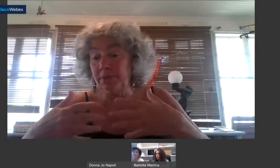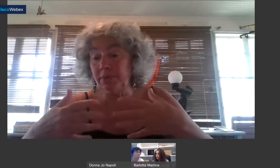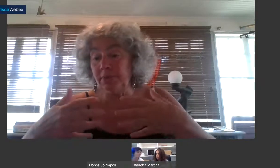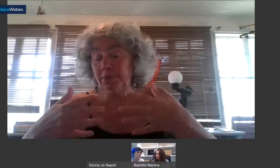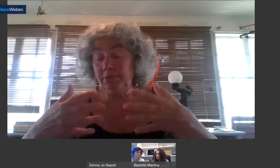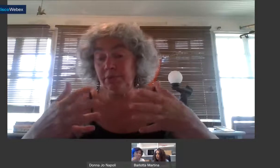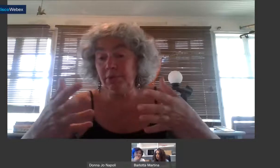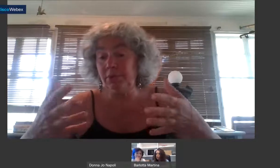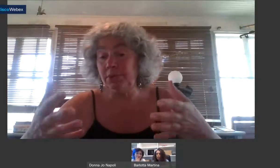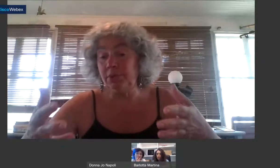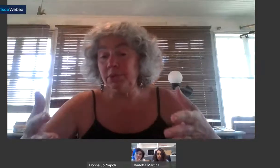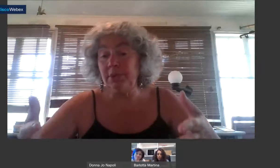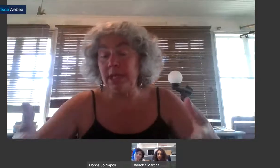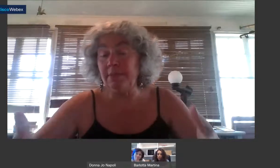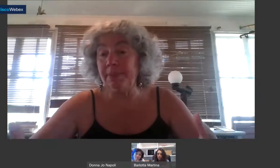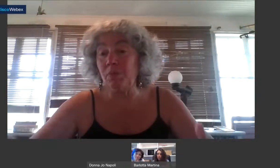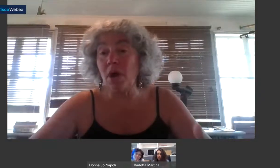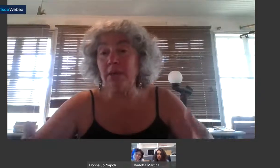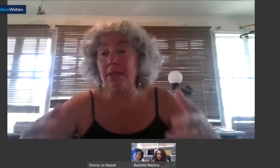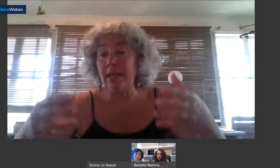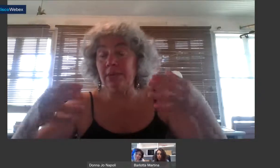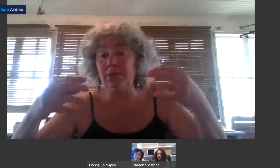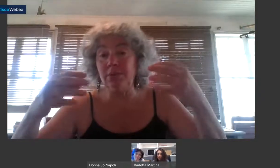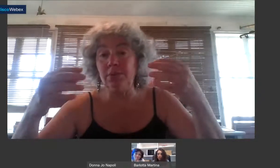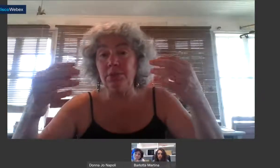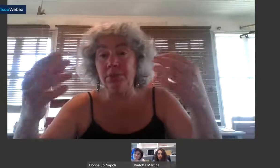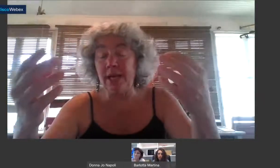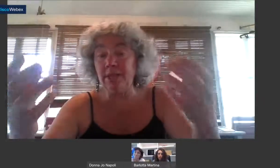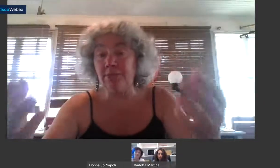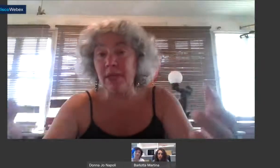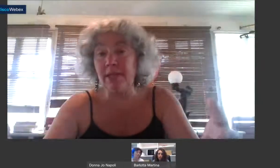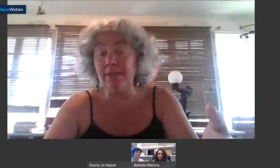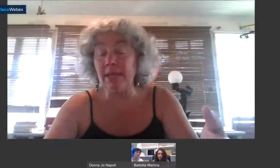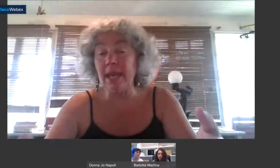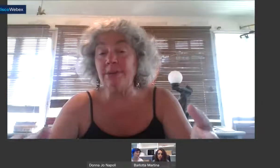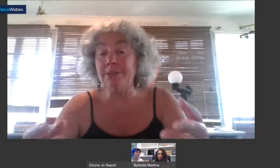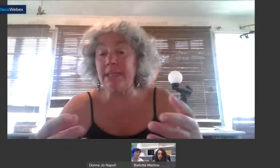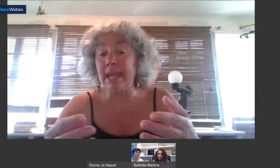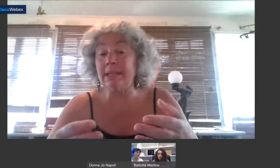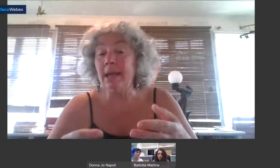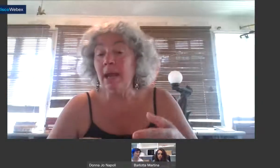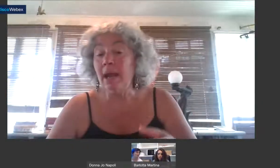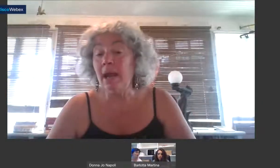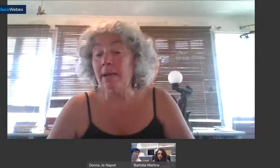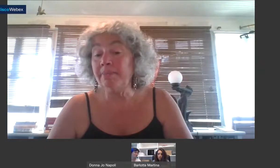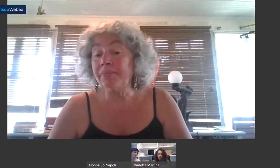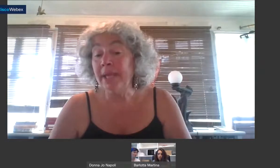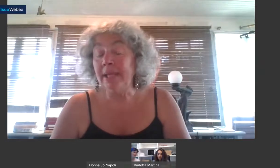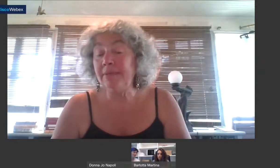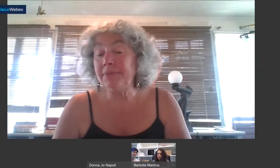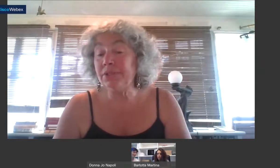would to get up and walk again, or to use your hands for anything else again. If it's